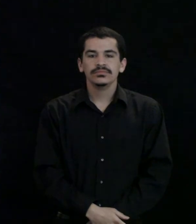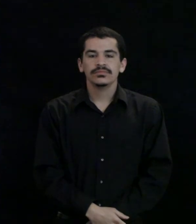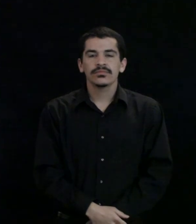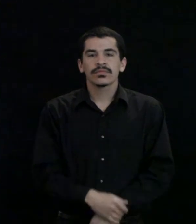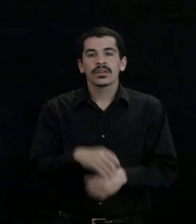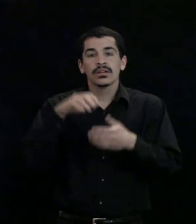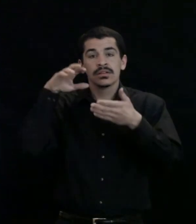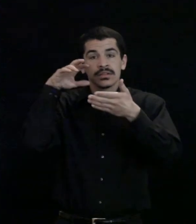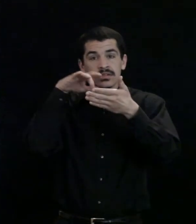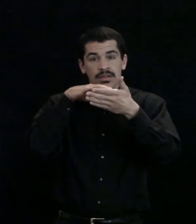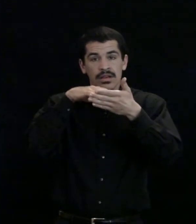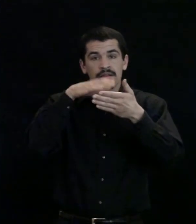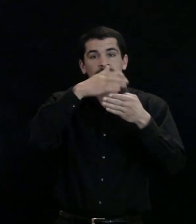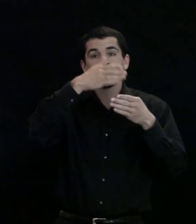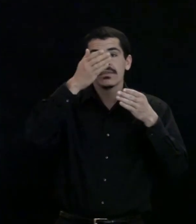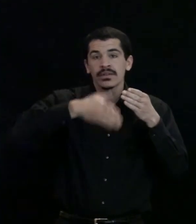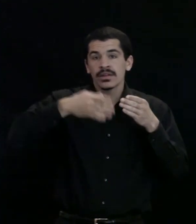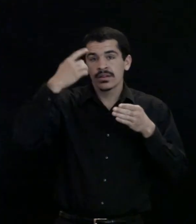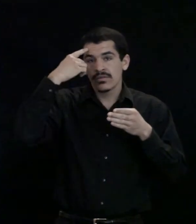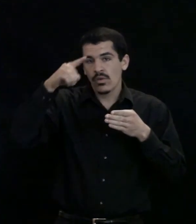Study done for housing.